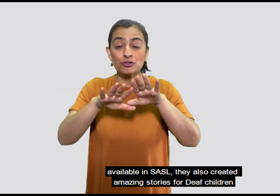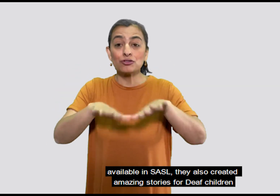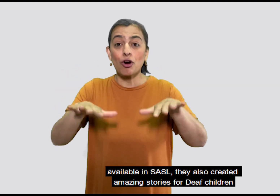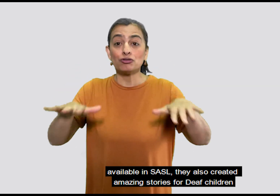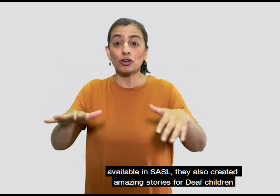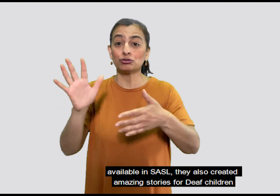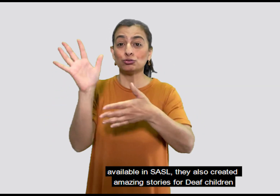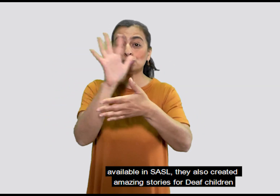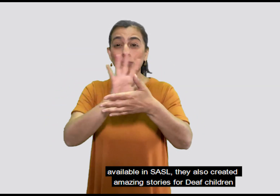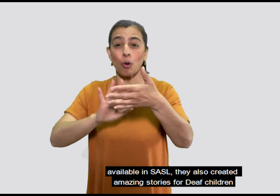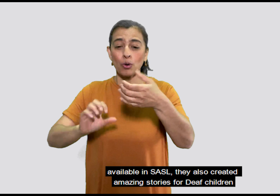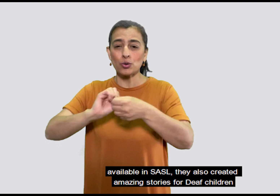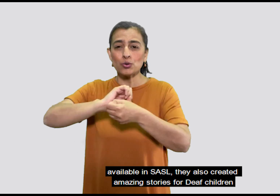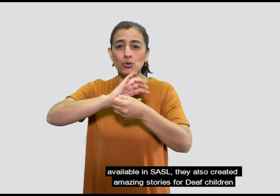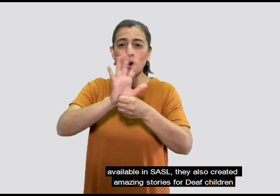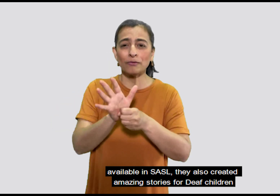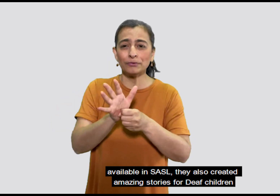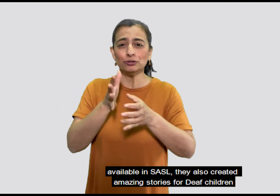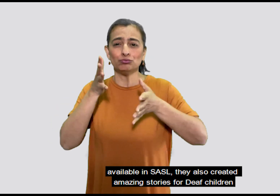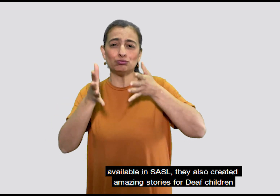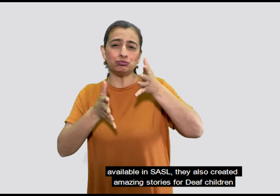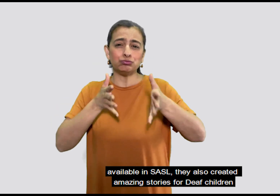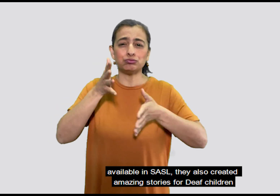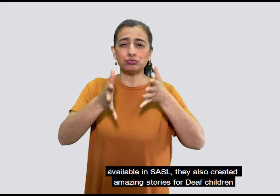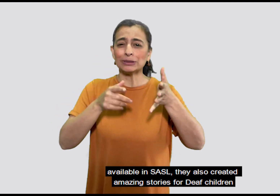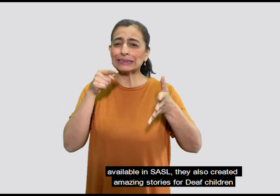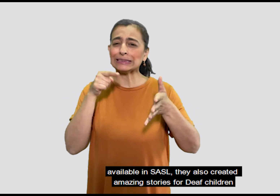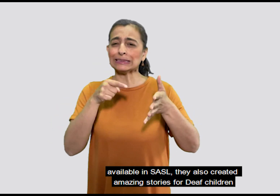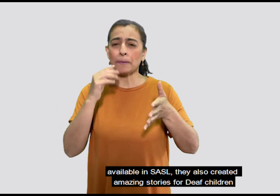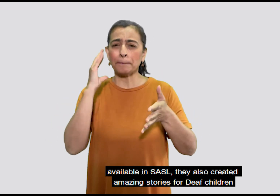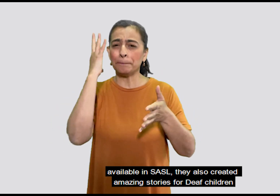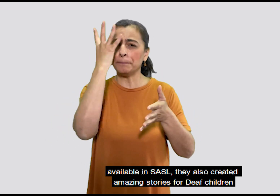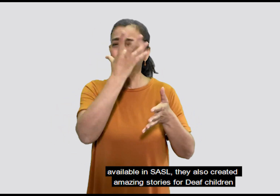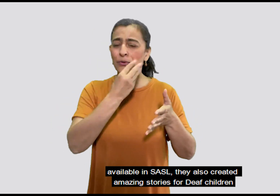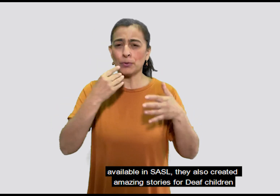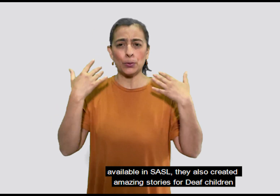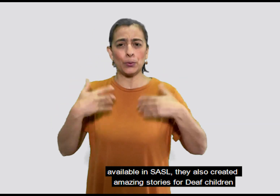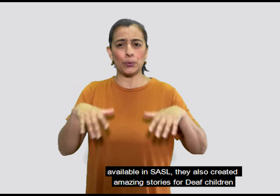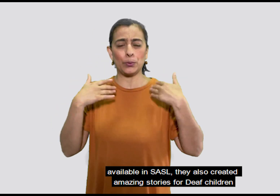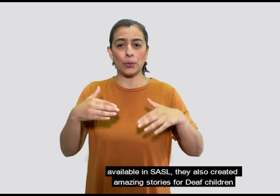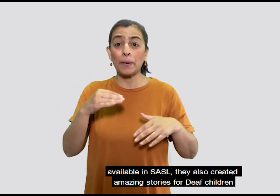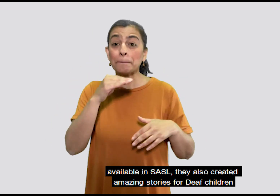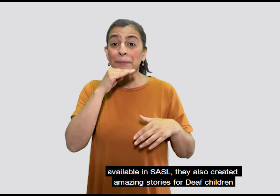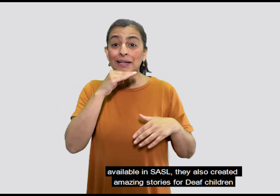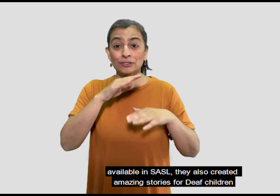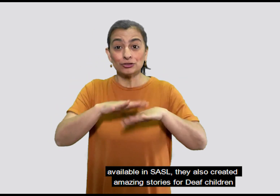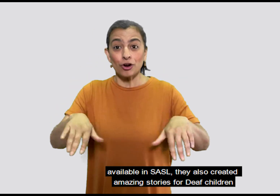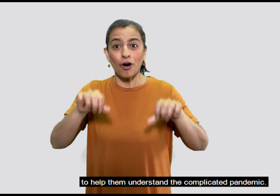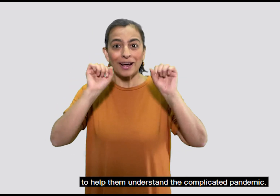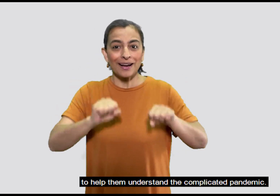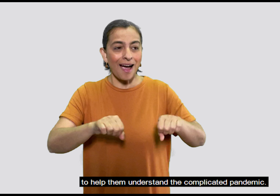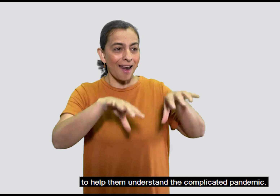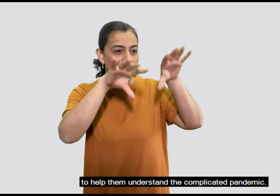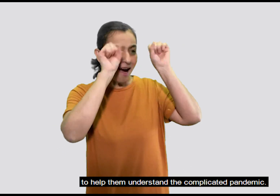they also created amazing stories for deaf children to help them understand the complicated pandemic.